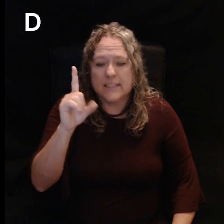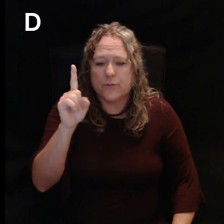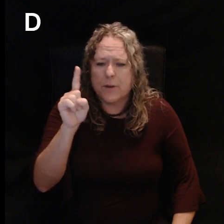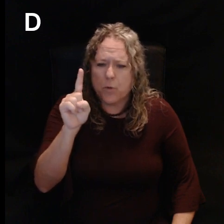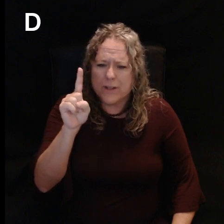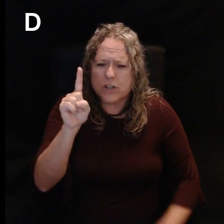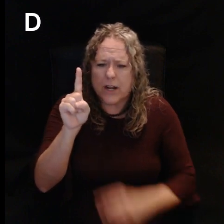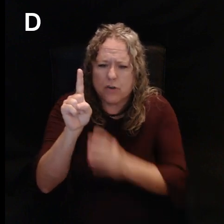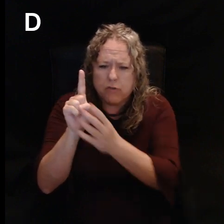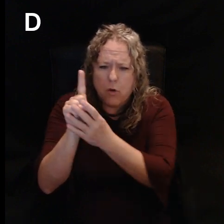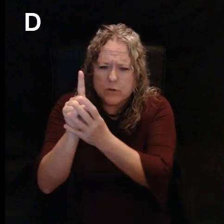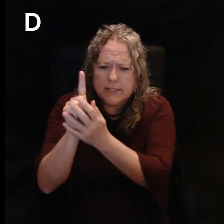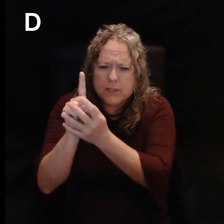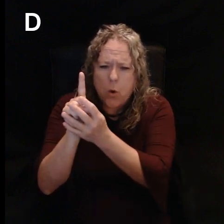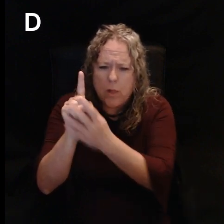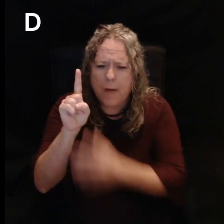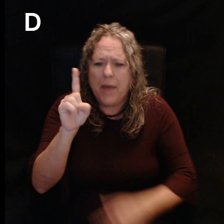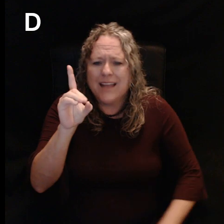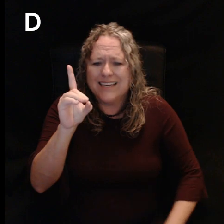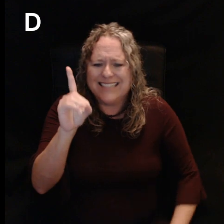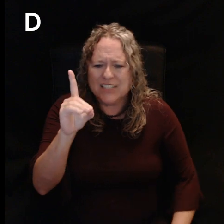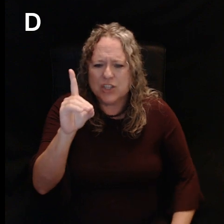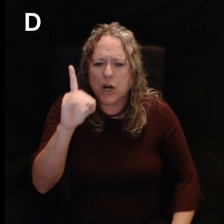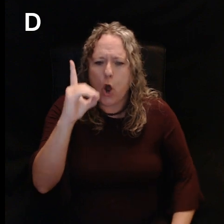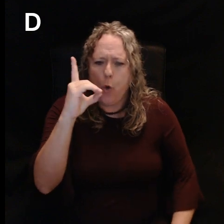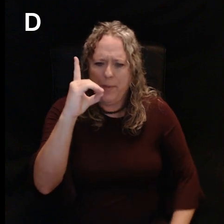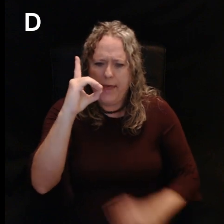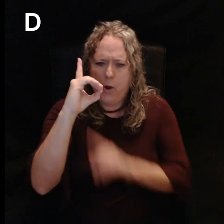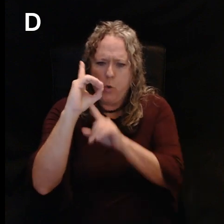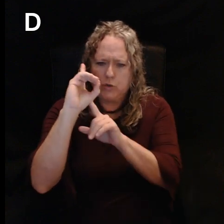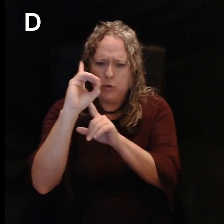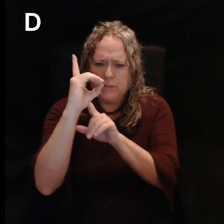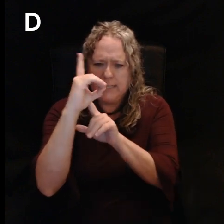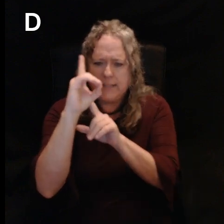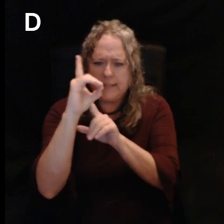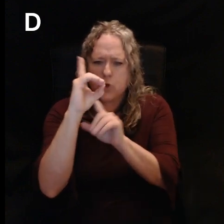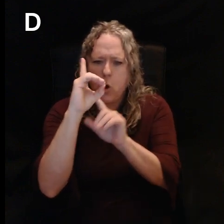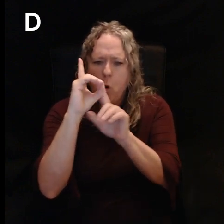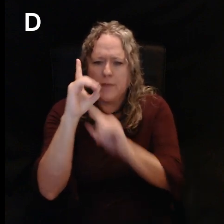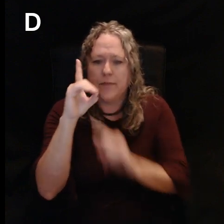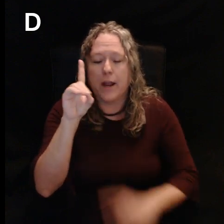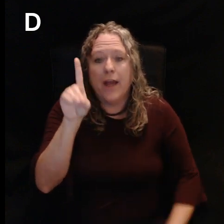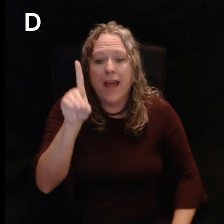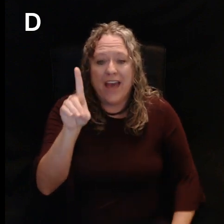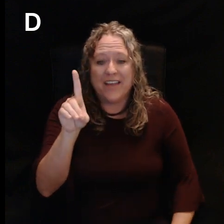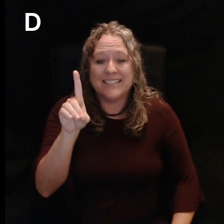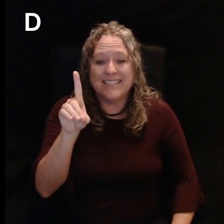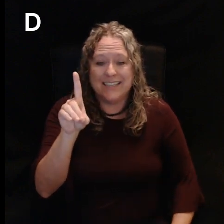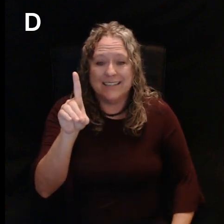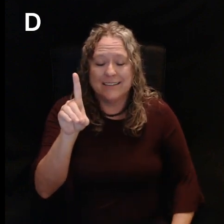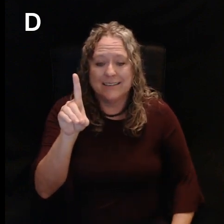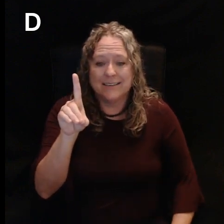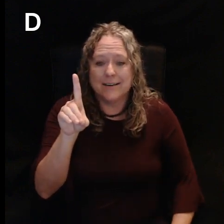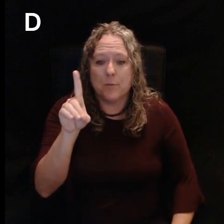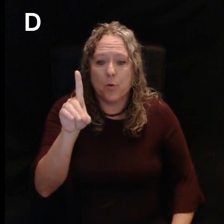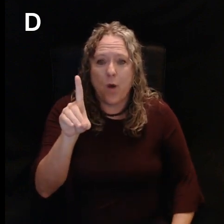number 1's going to close this hole up. D is going to open that hole. So you see that there's a hole in there, and that's D. Number 1